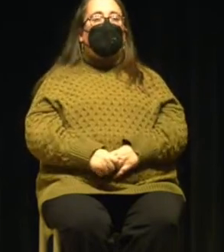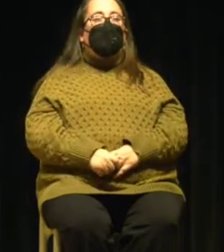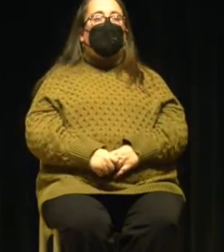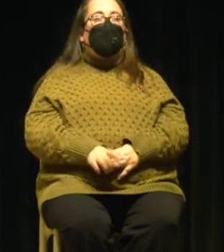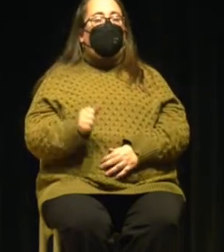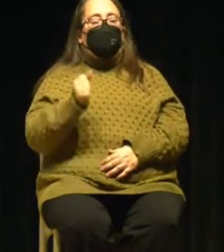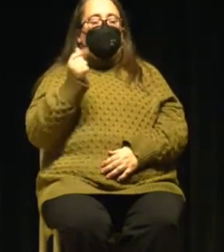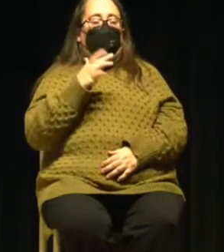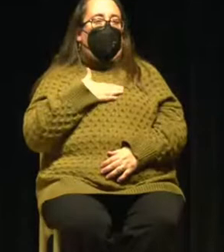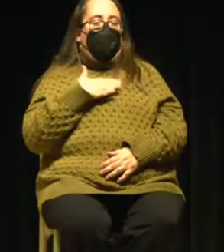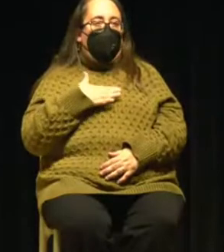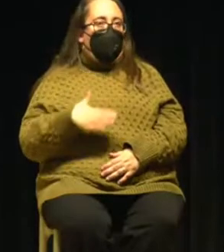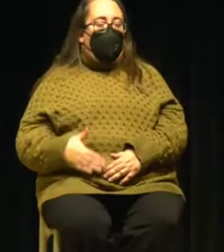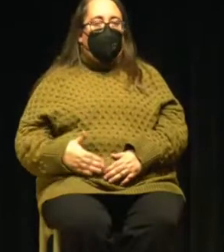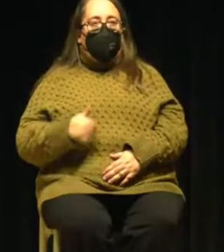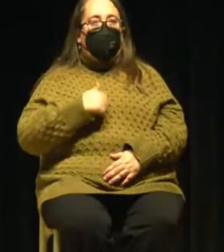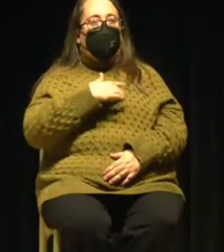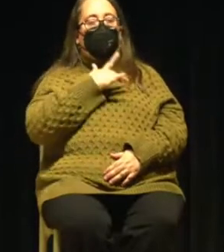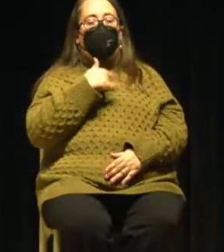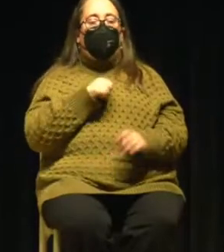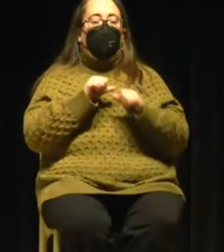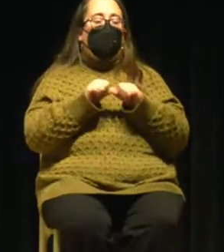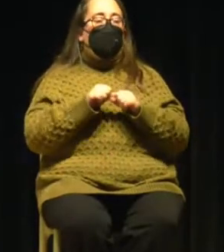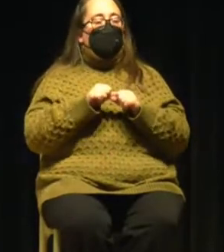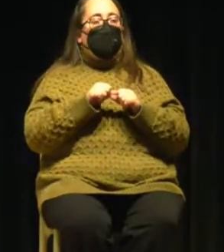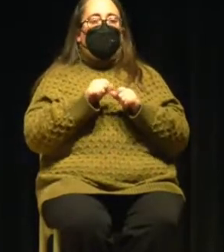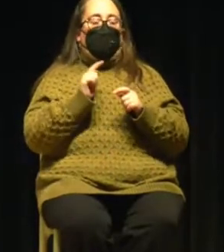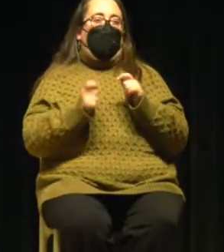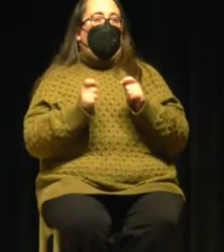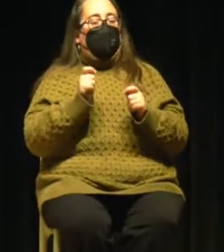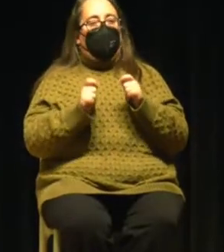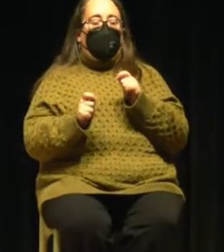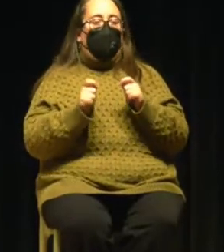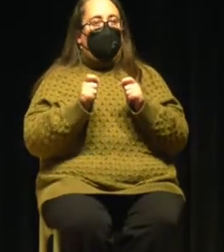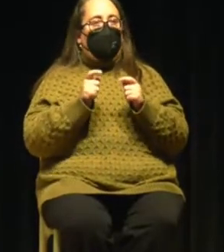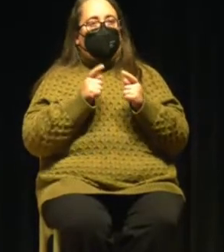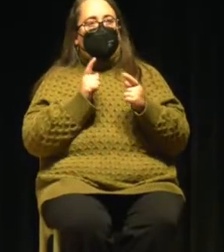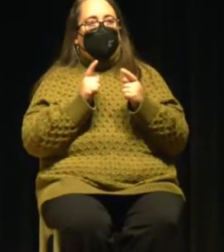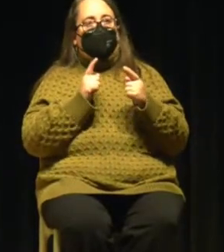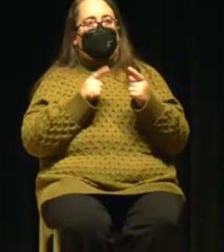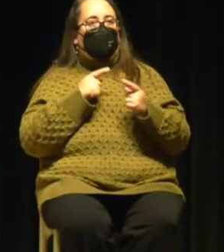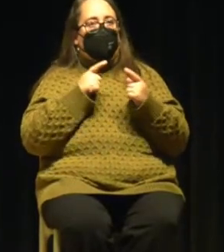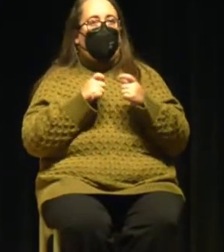understand my body. I felt like I had been in constant, like, just a constant odds, like this,